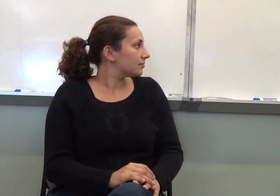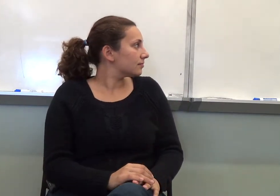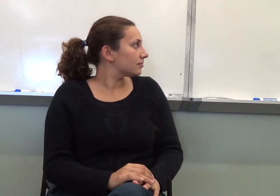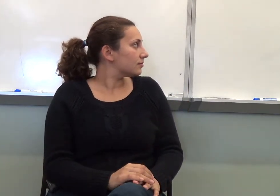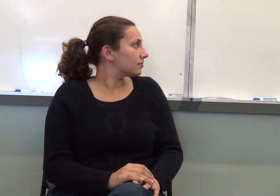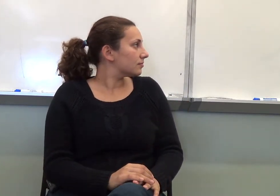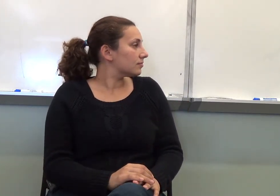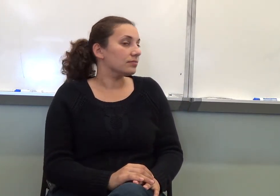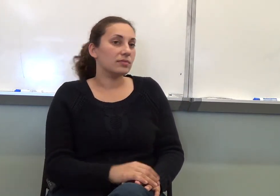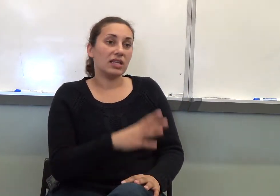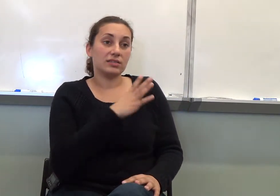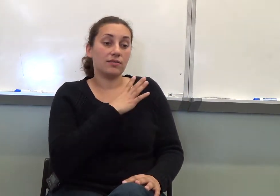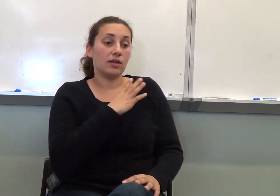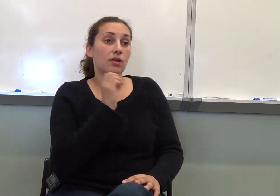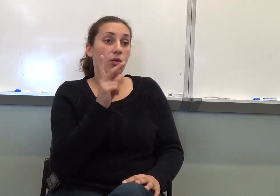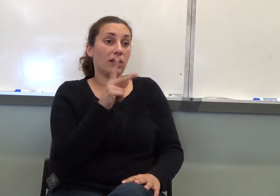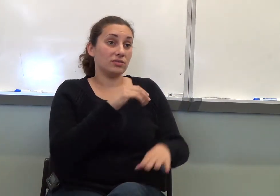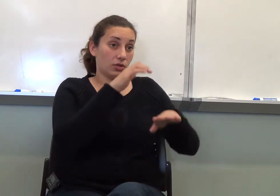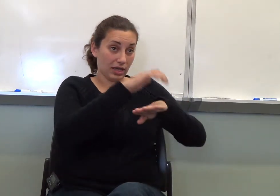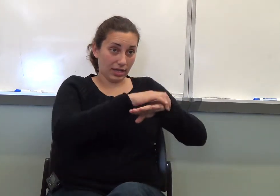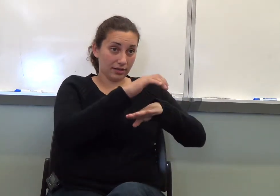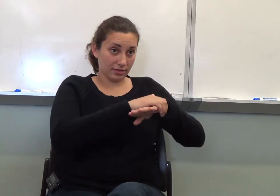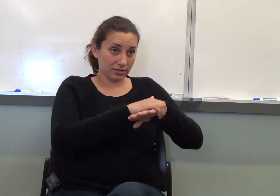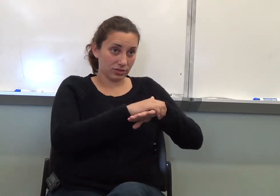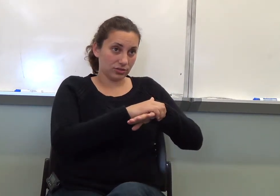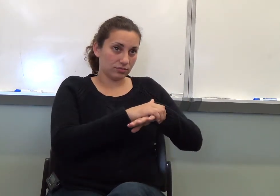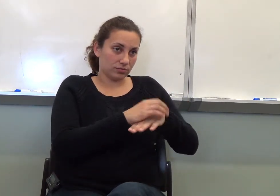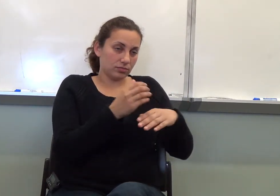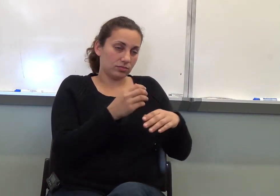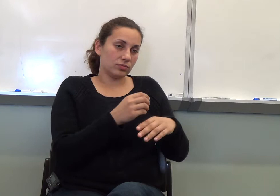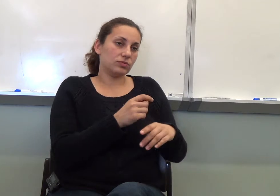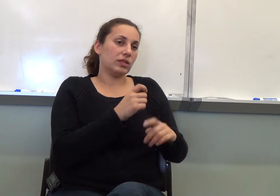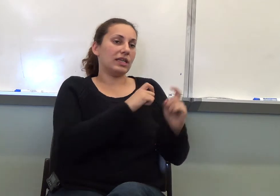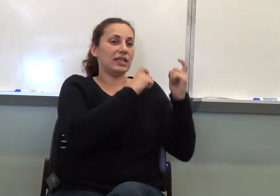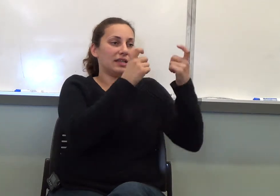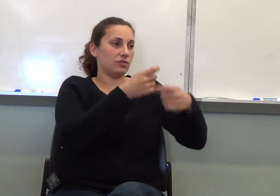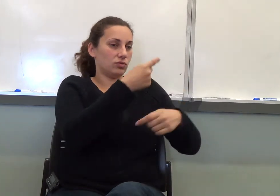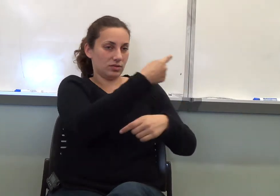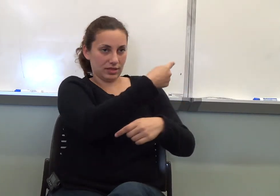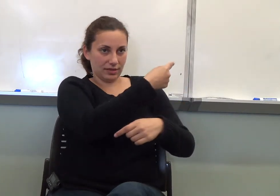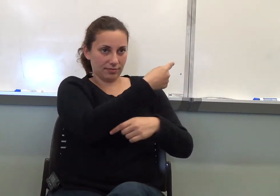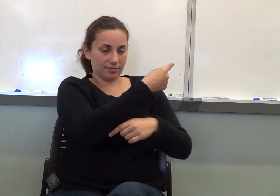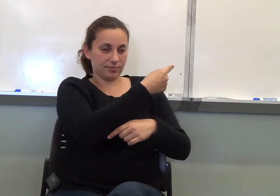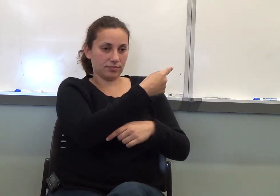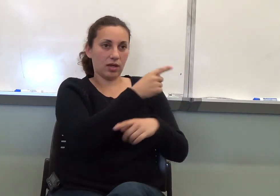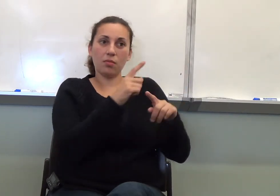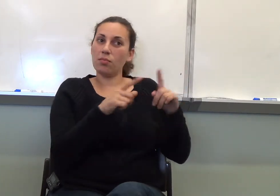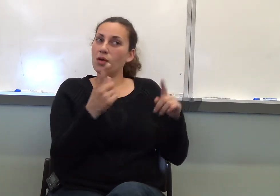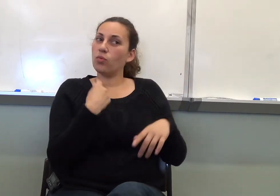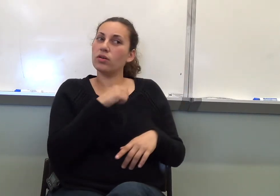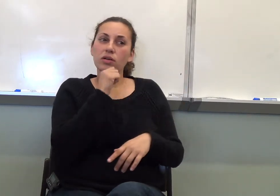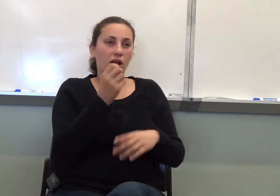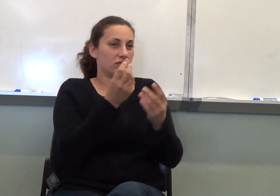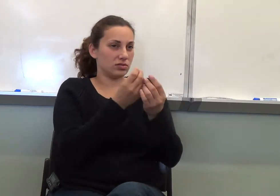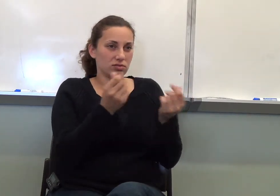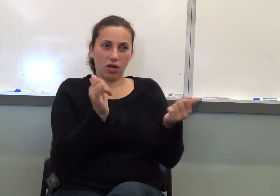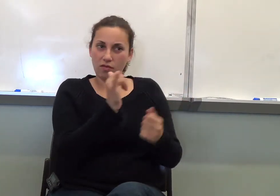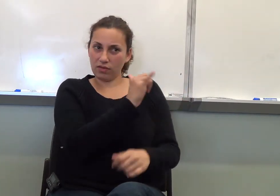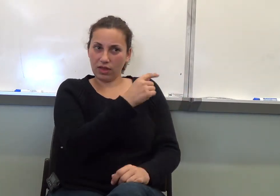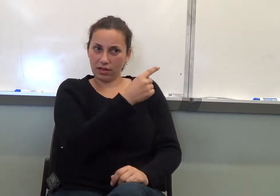And fine, all right, so English gives us that kind of an equation. That's not what we're going to solve. That's not easy enough for us to